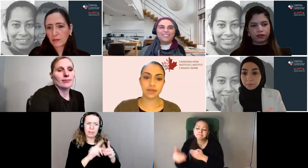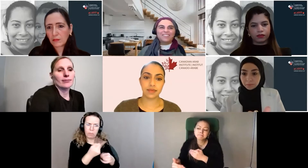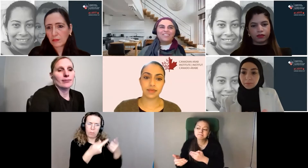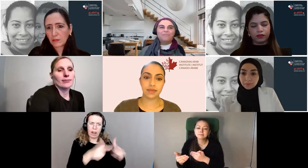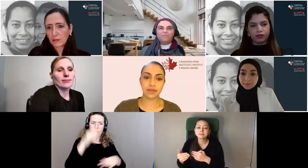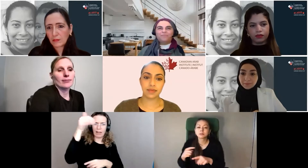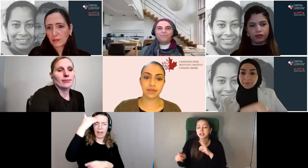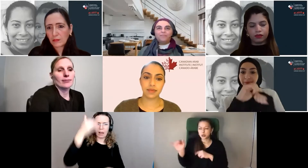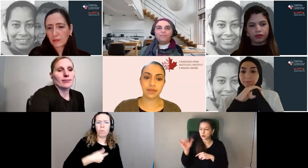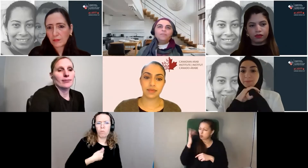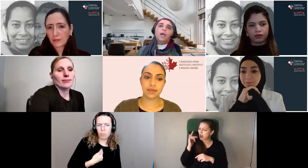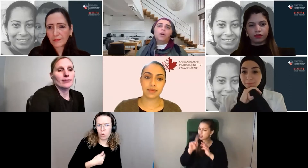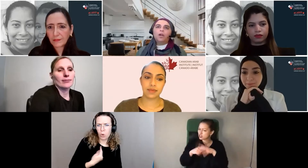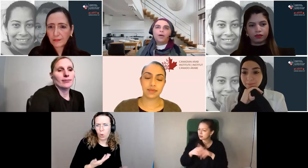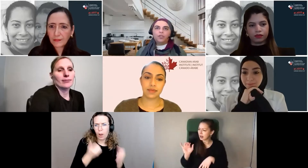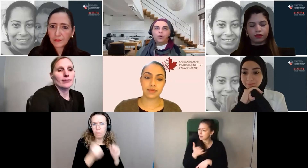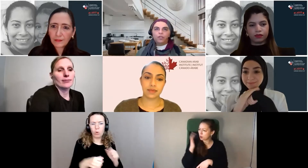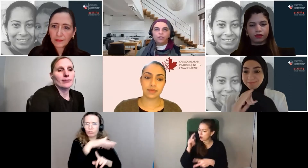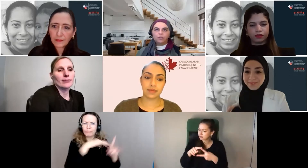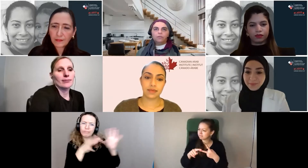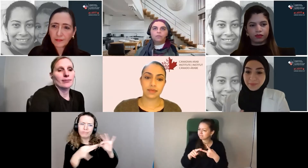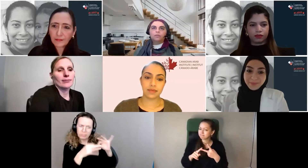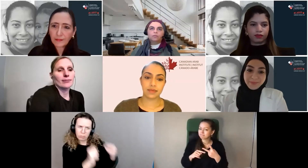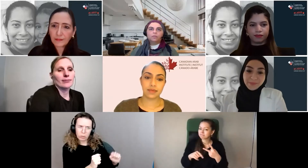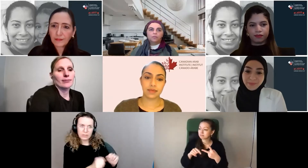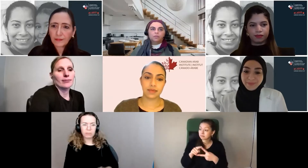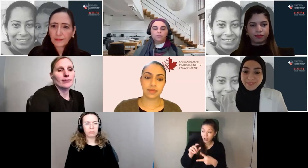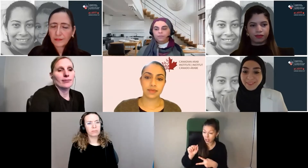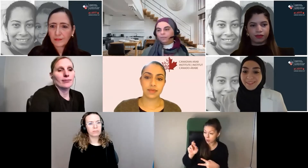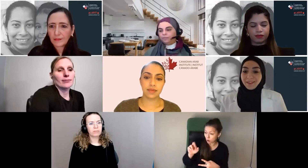attendees? Abrar, how about you go first?